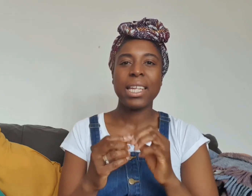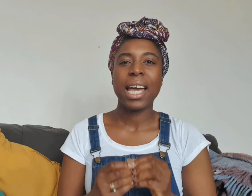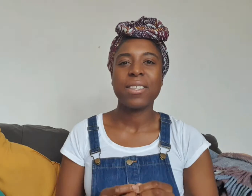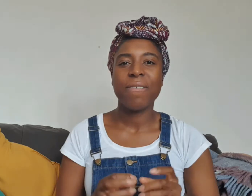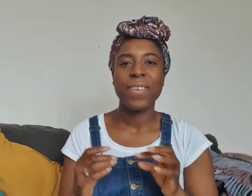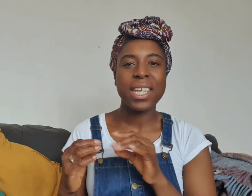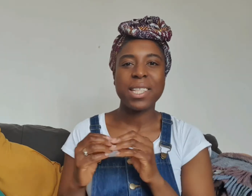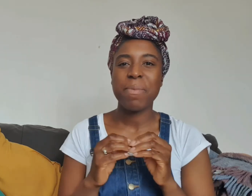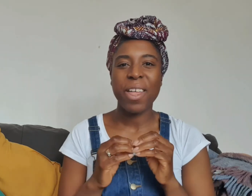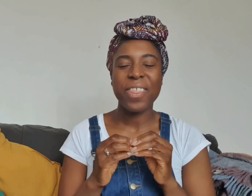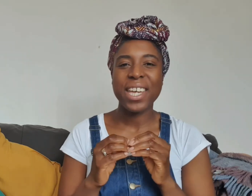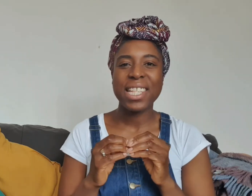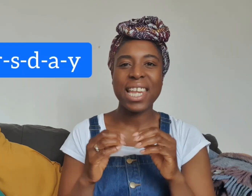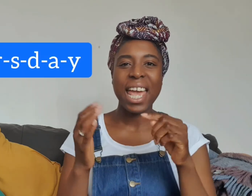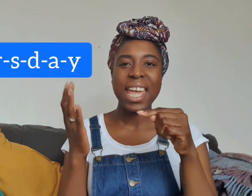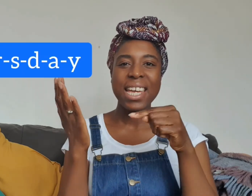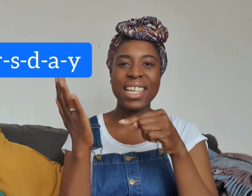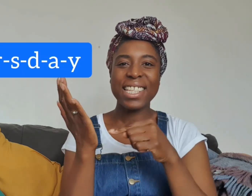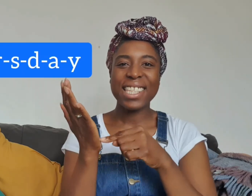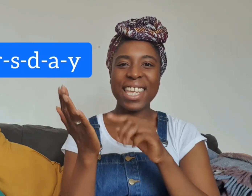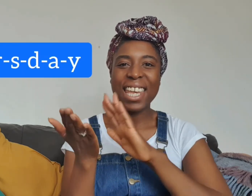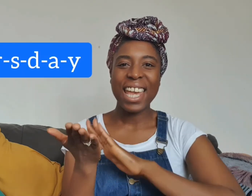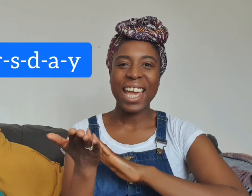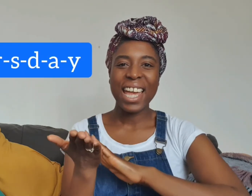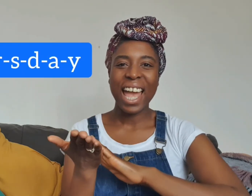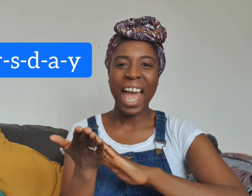Now to fingerspell Thursday,